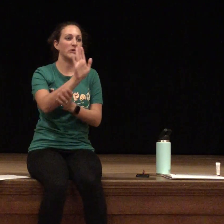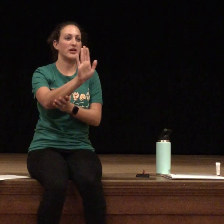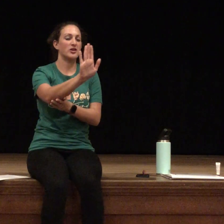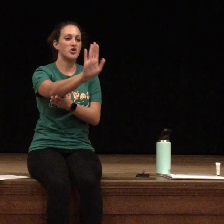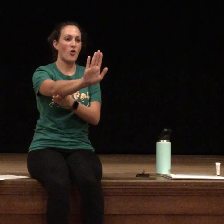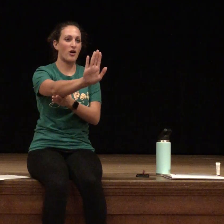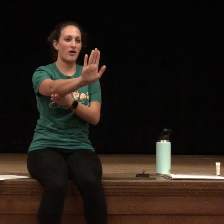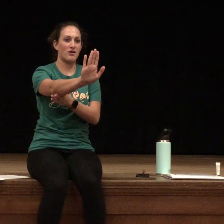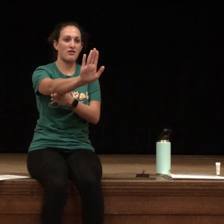be your